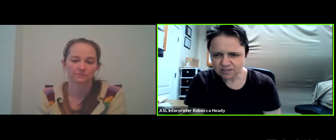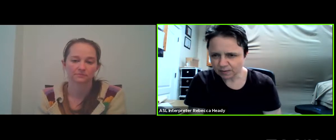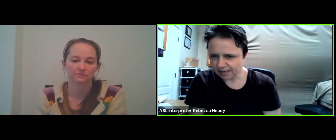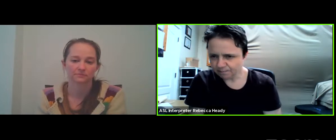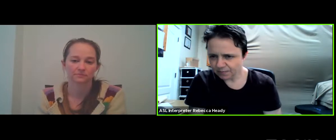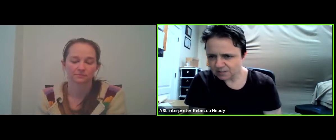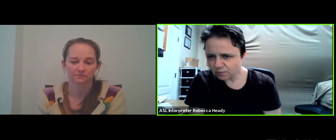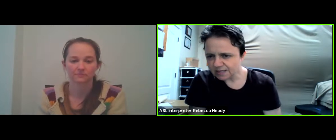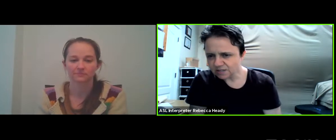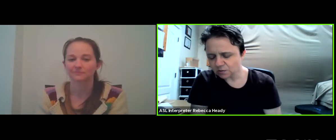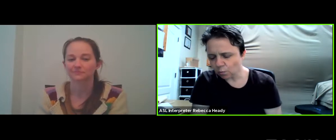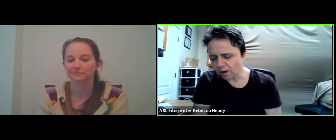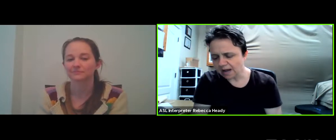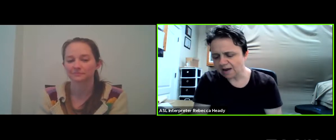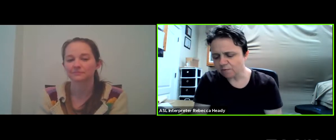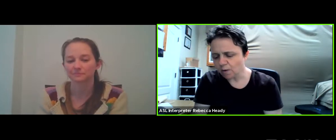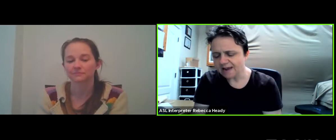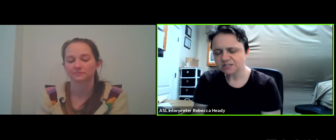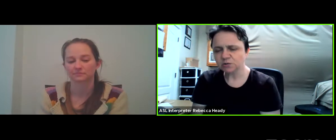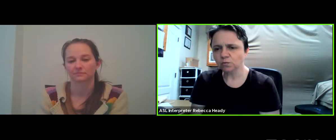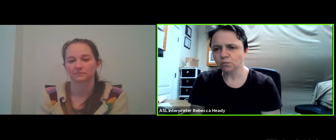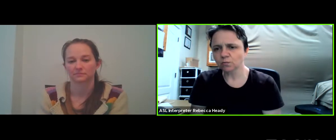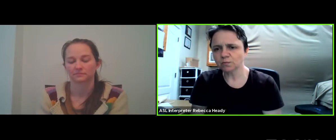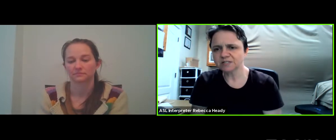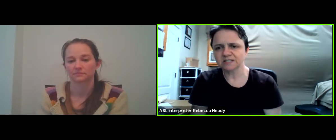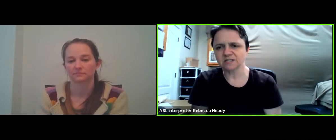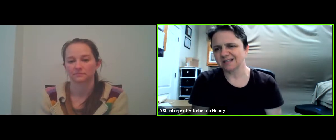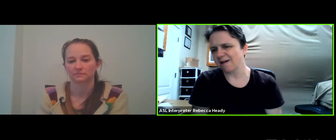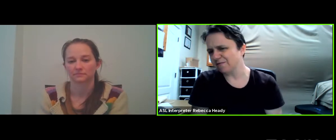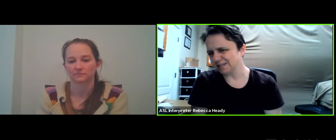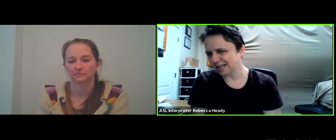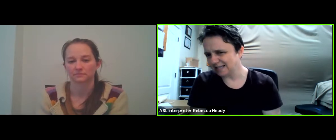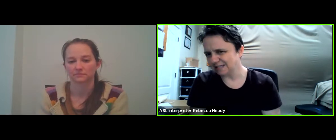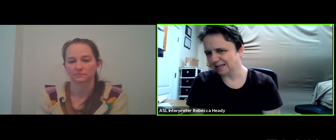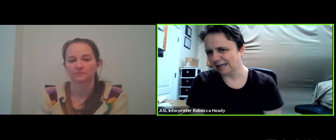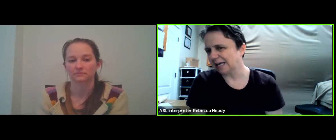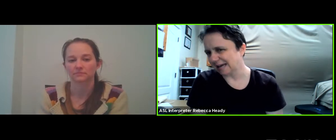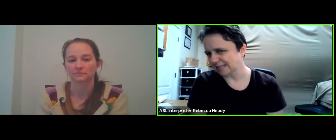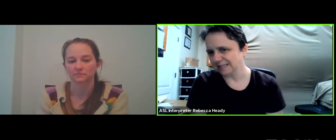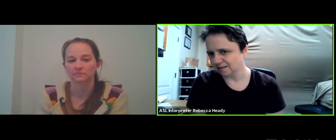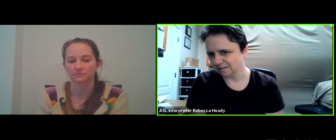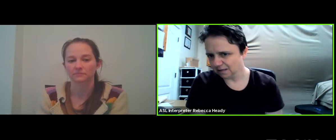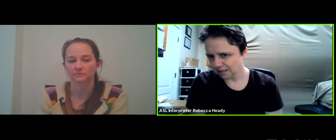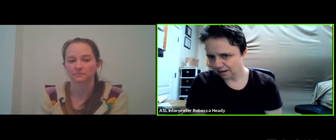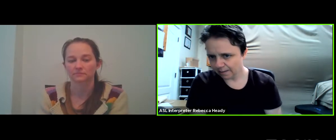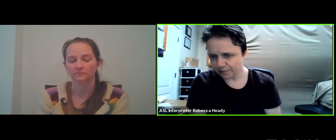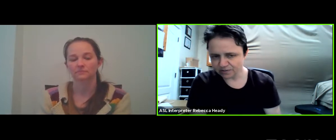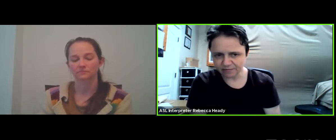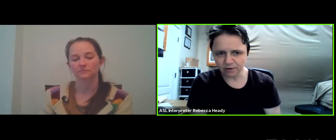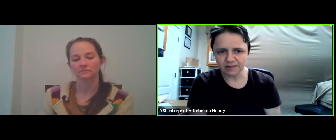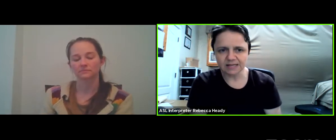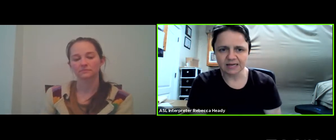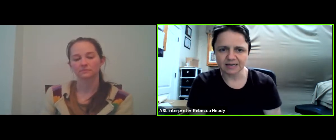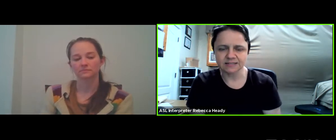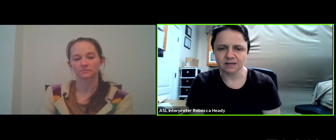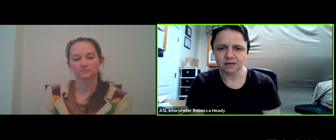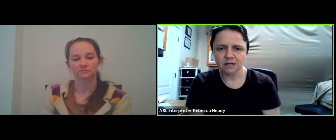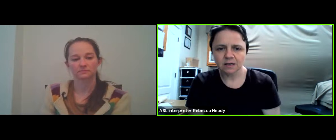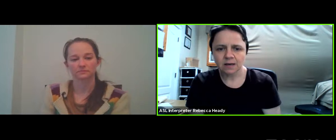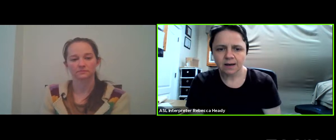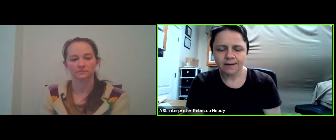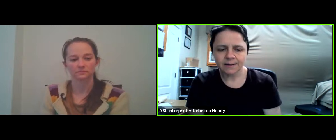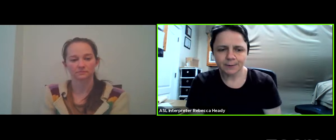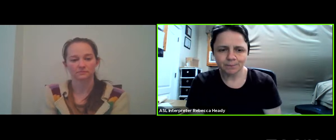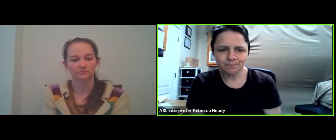It's hard to explain. It's really just kind of a way to just emphasize it and connect it. They're definitely